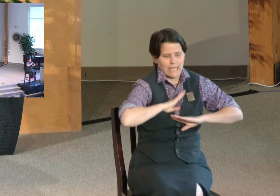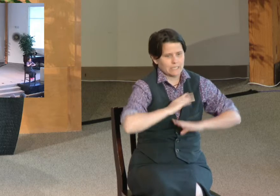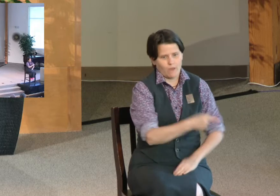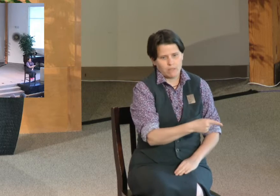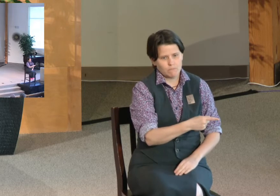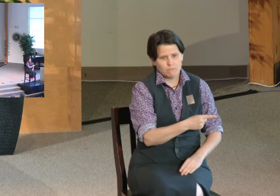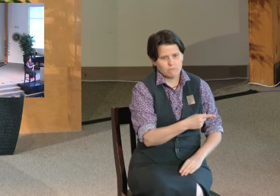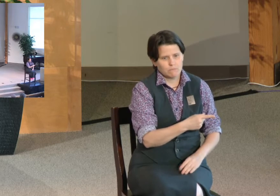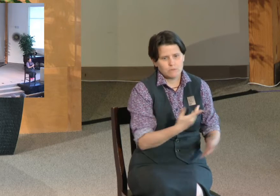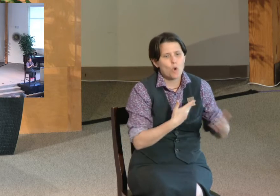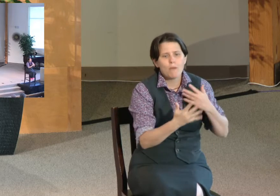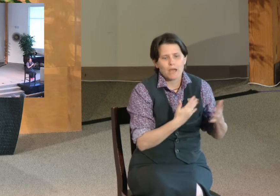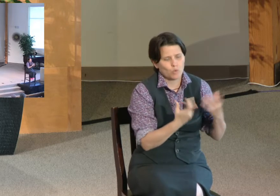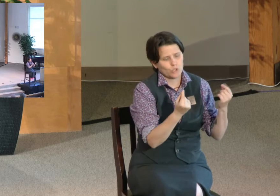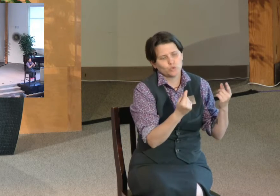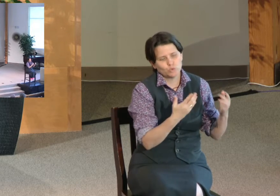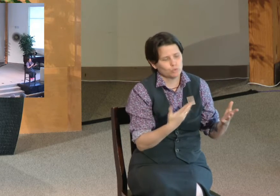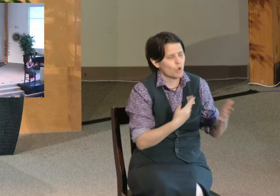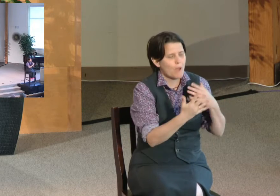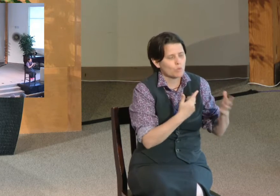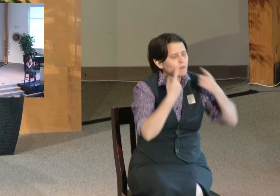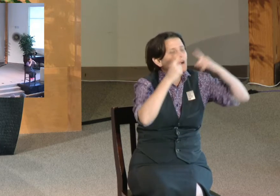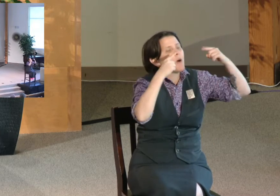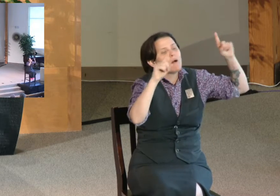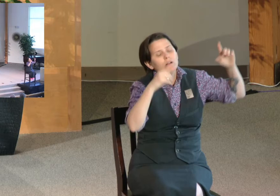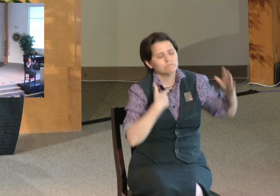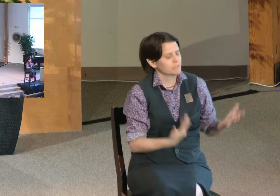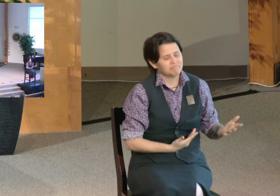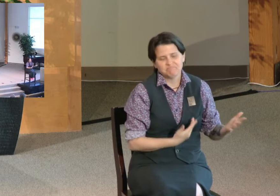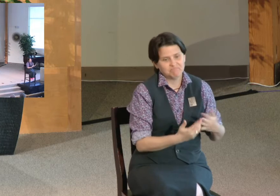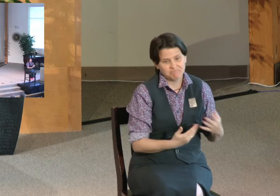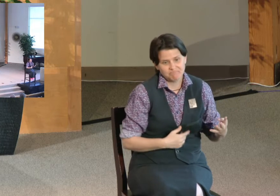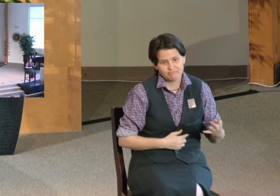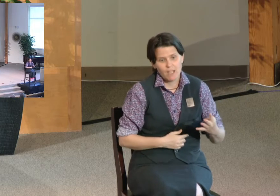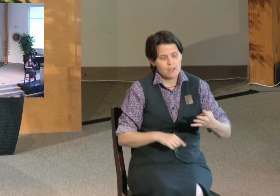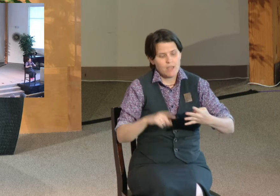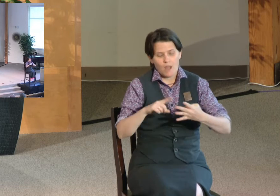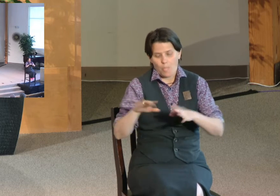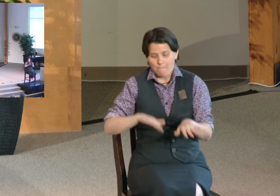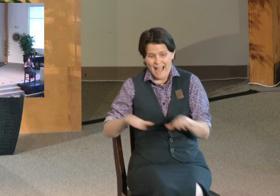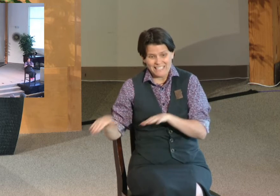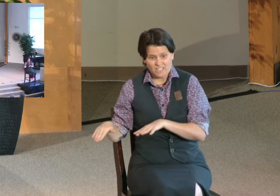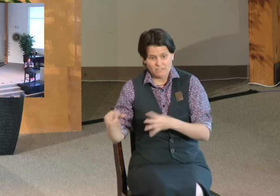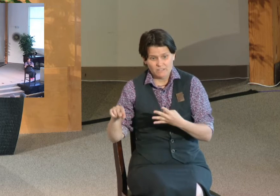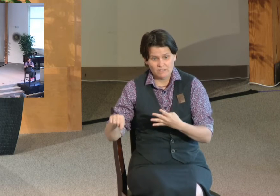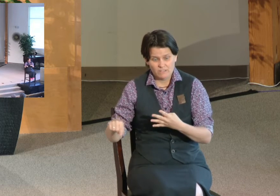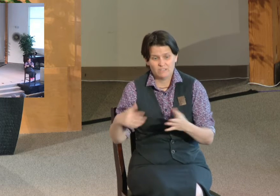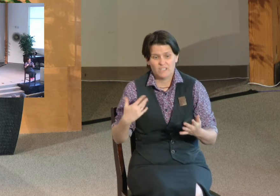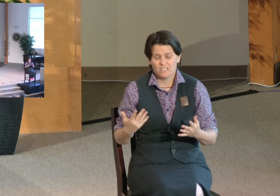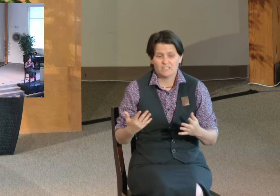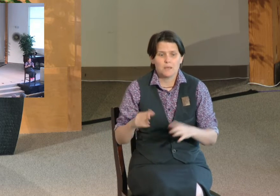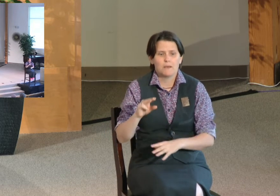is the masochist, right? They feel powerless. They are in that martyr